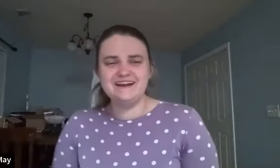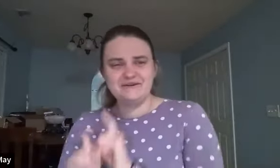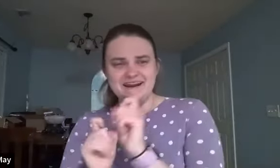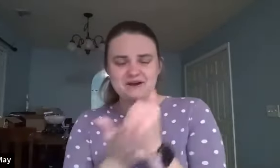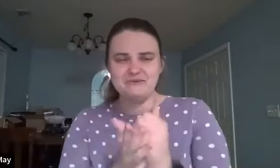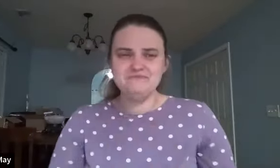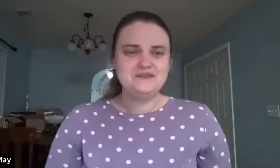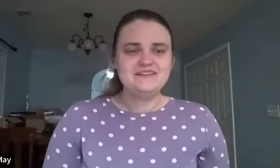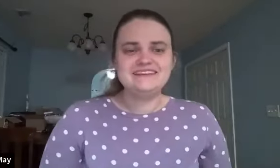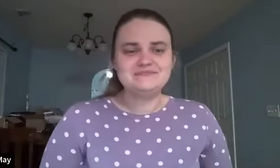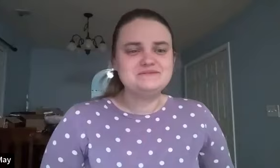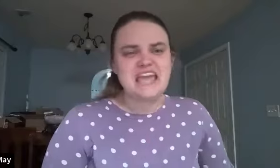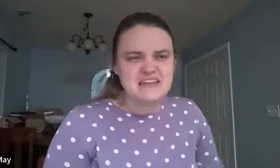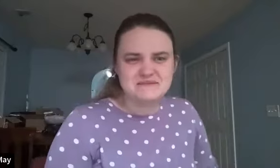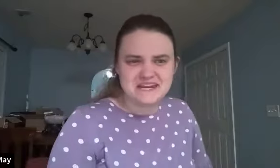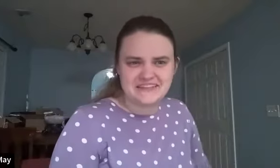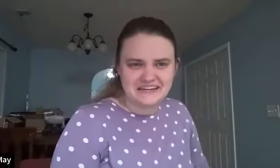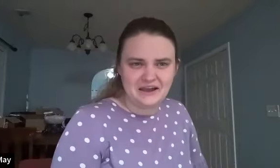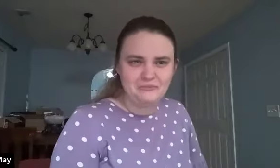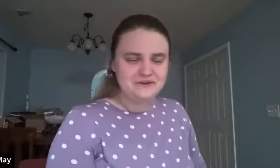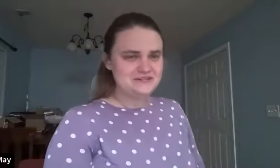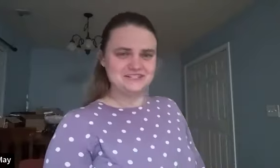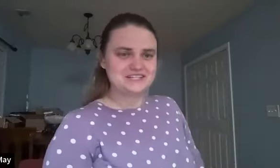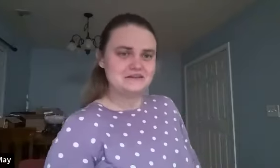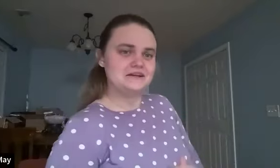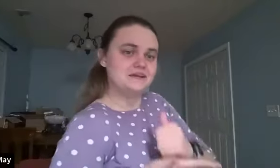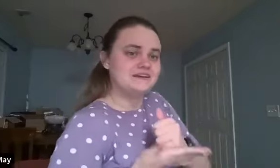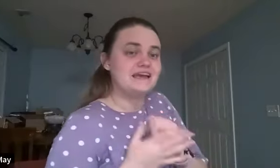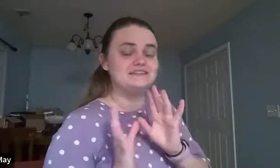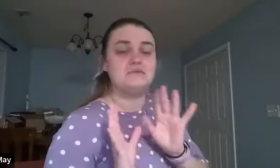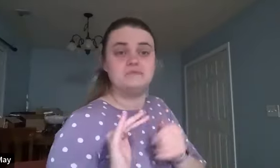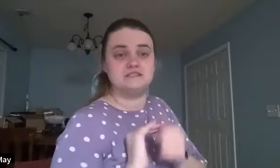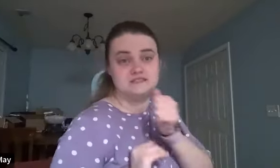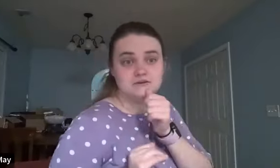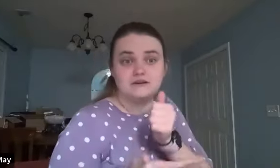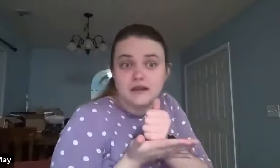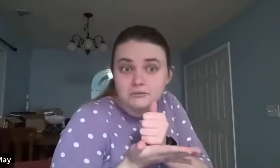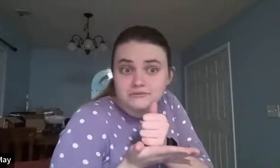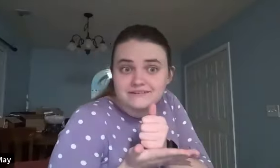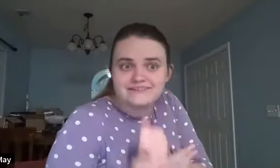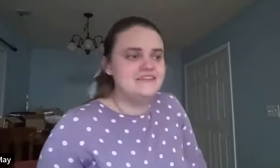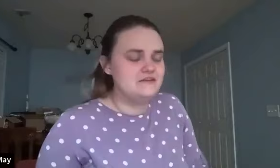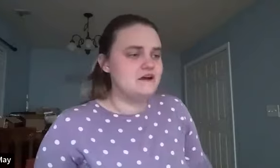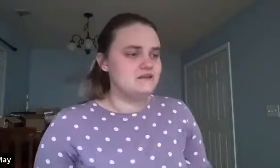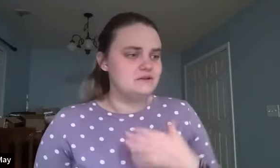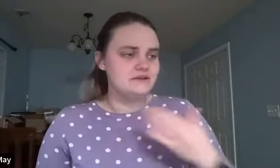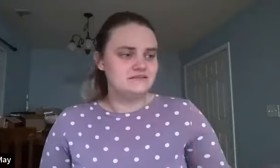I go and I help them. Sometimes they hate admitting they need help. So I just kind of look at them like, I promise it's a secret. And then they finally will admit